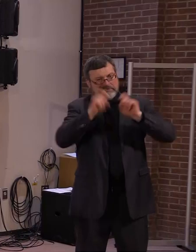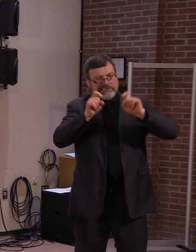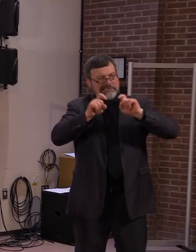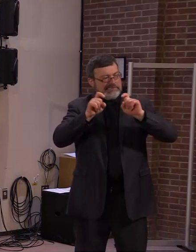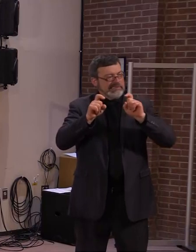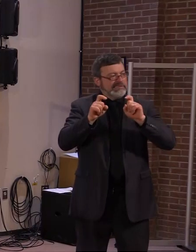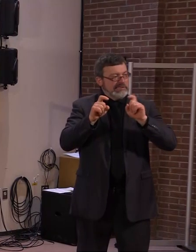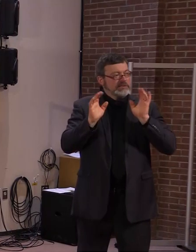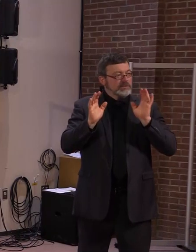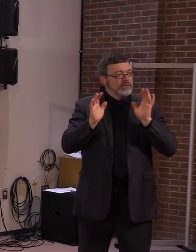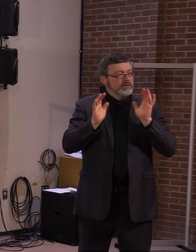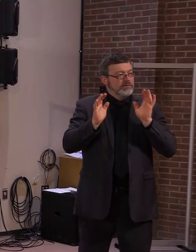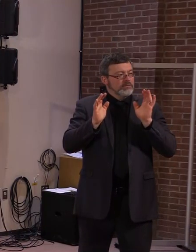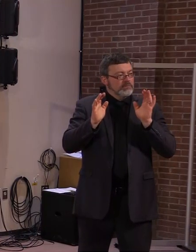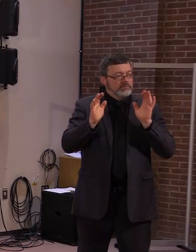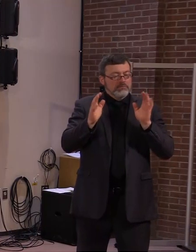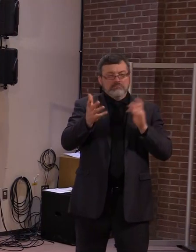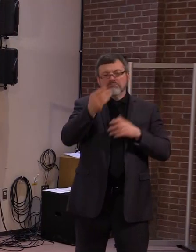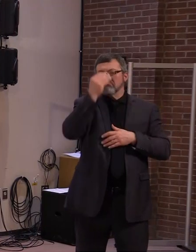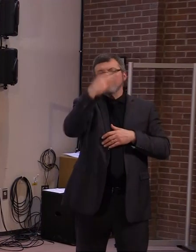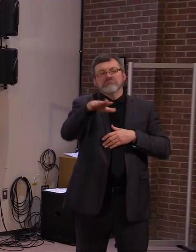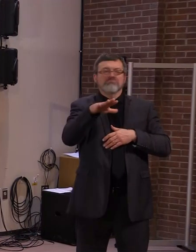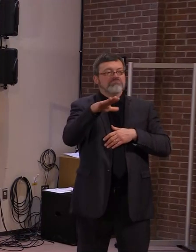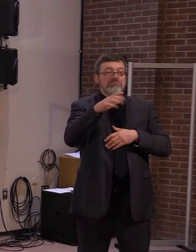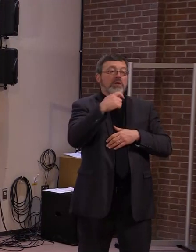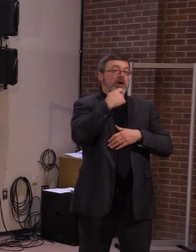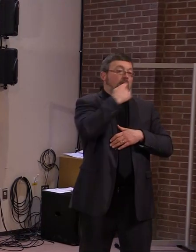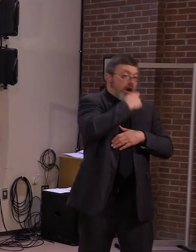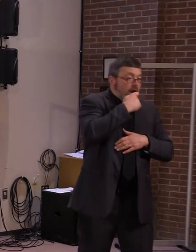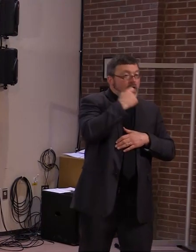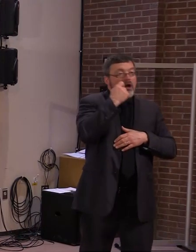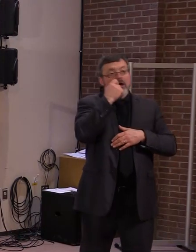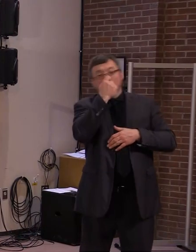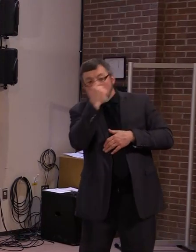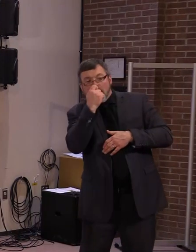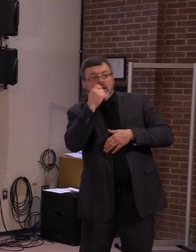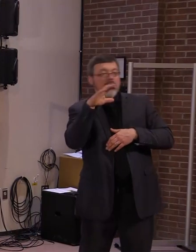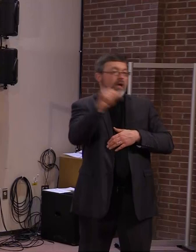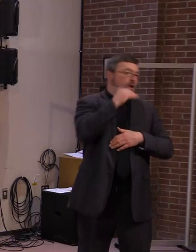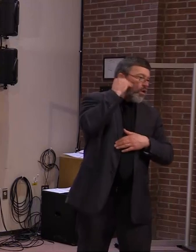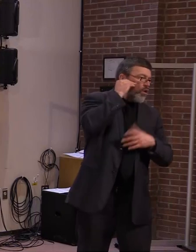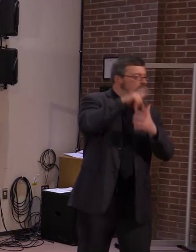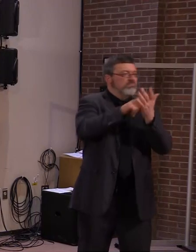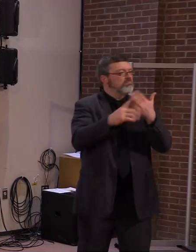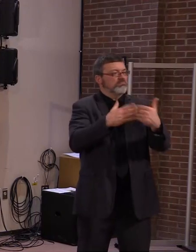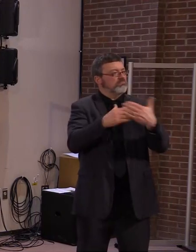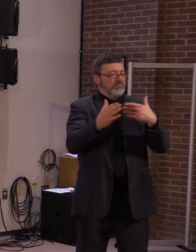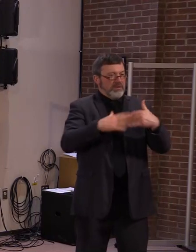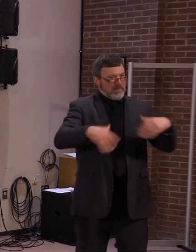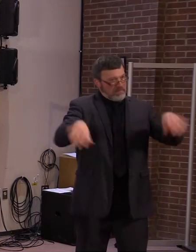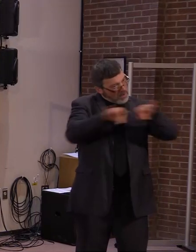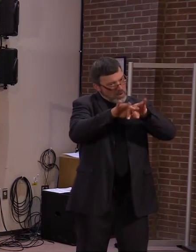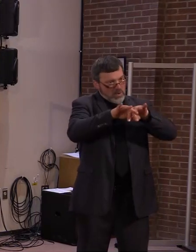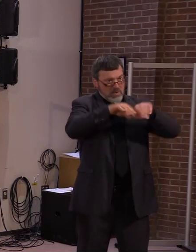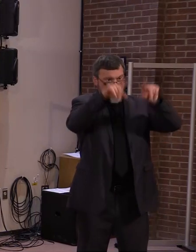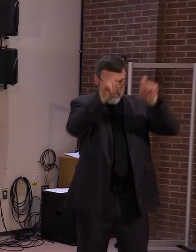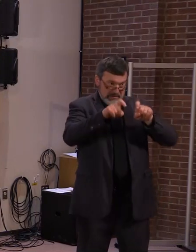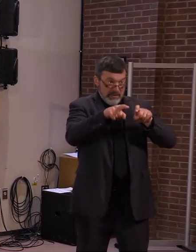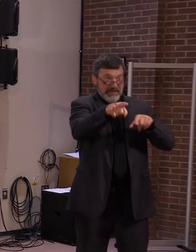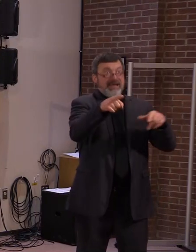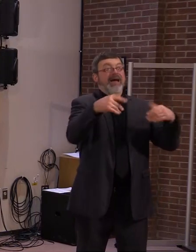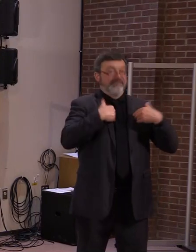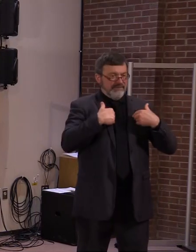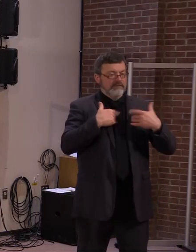you get a positive result in any test that you take. All the information about what you do if you